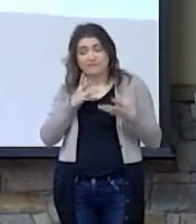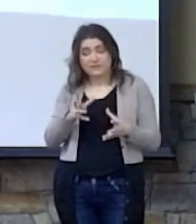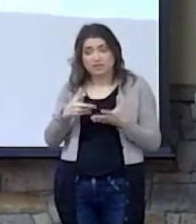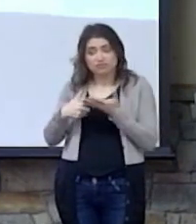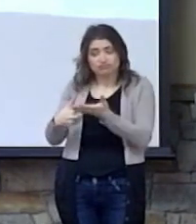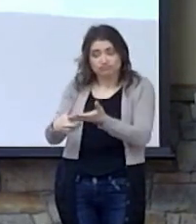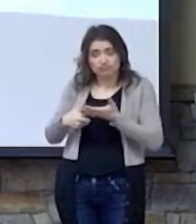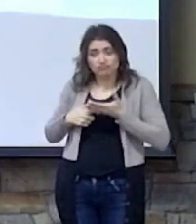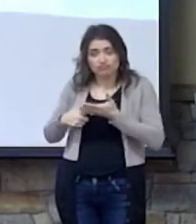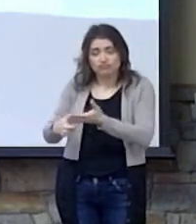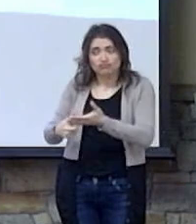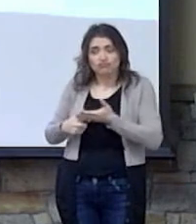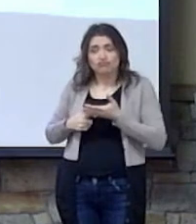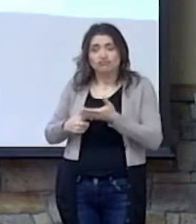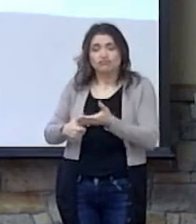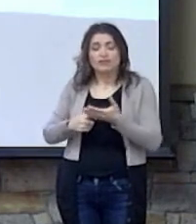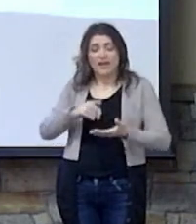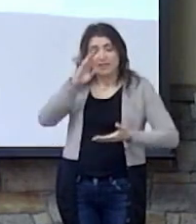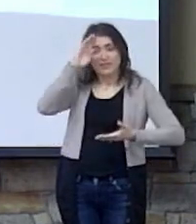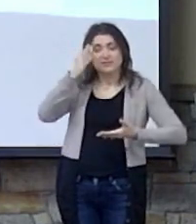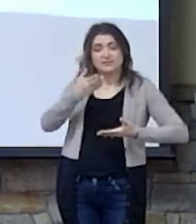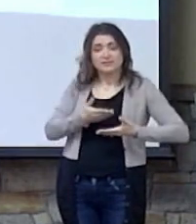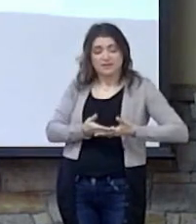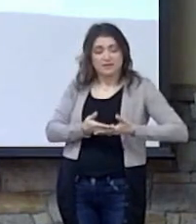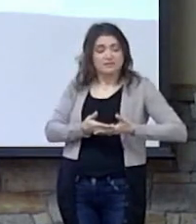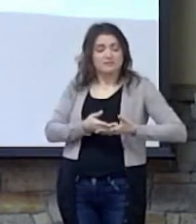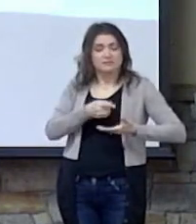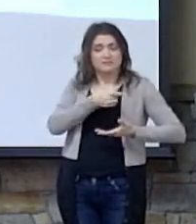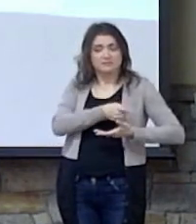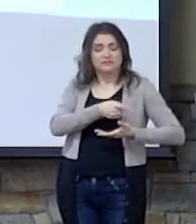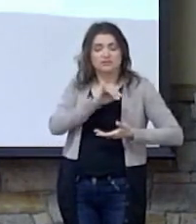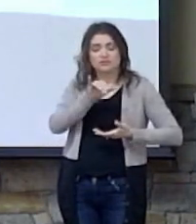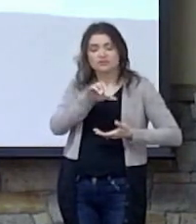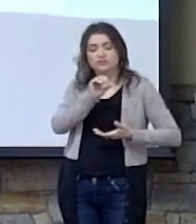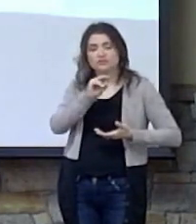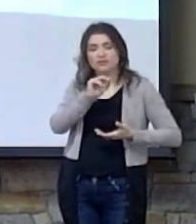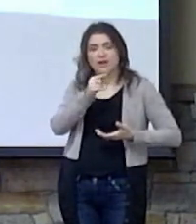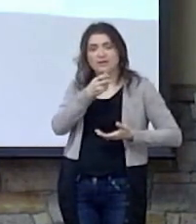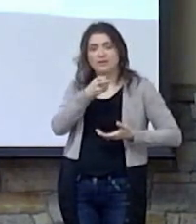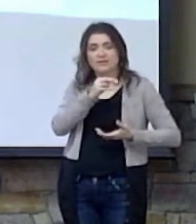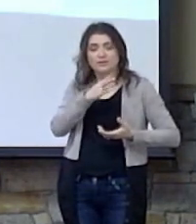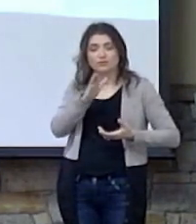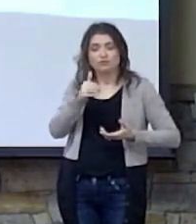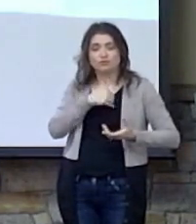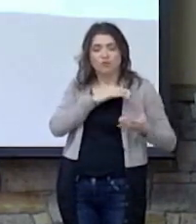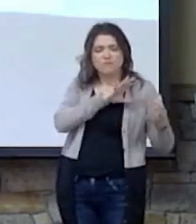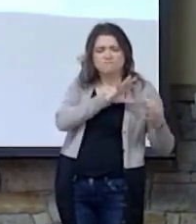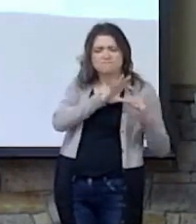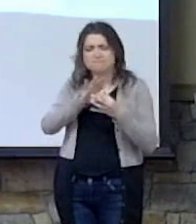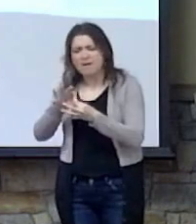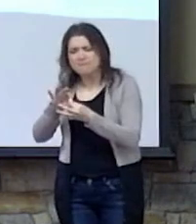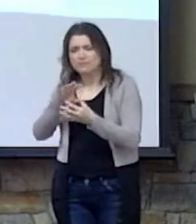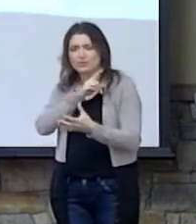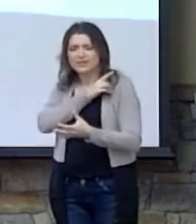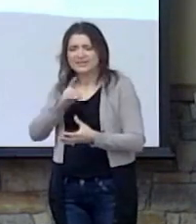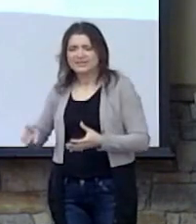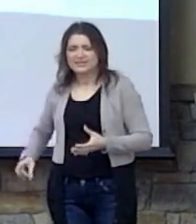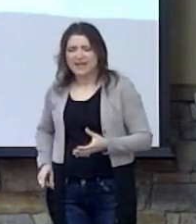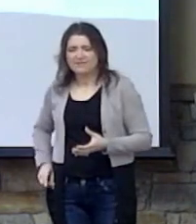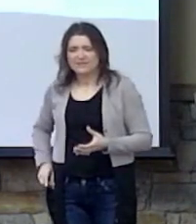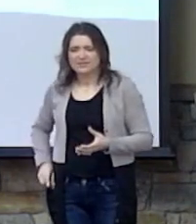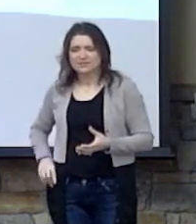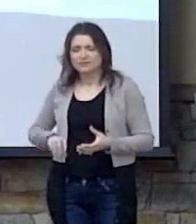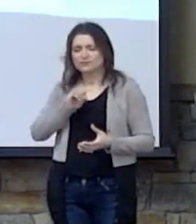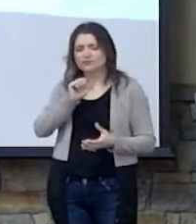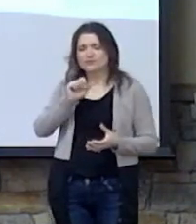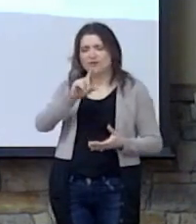the soul of Jonathan was knit to the soul of David, and Jonathan loved him as his own soul. And Saul took him that